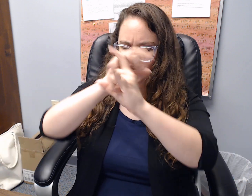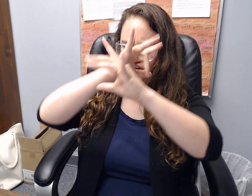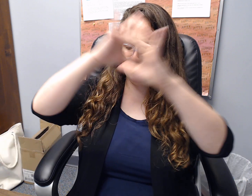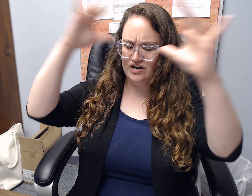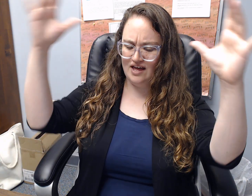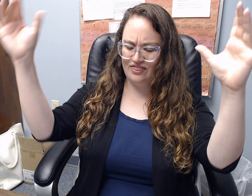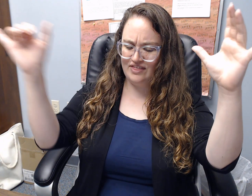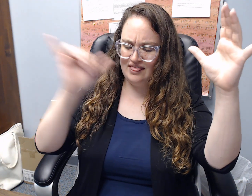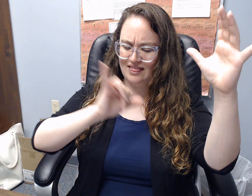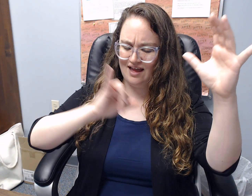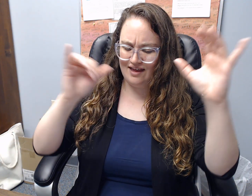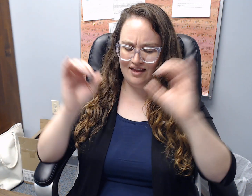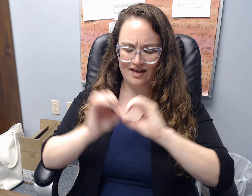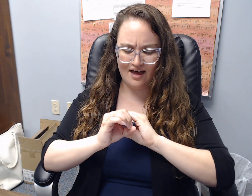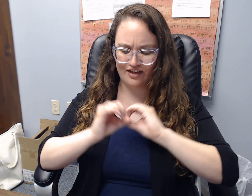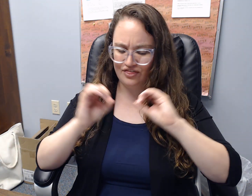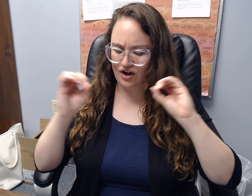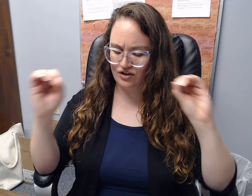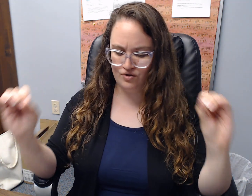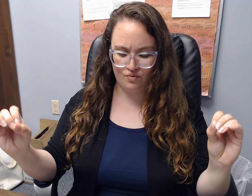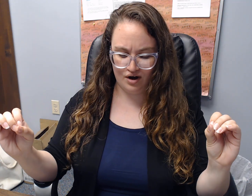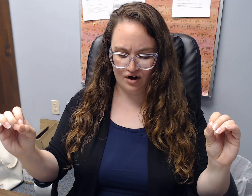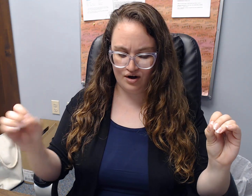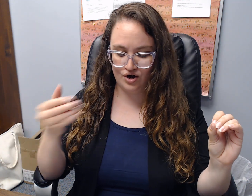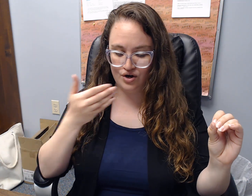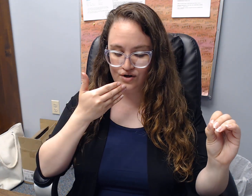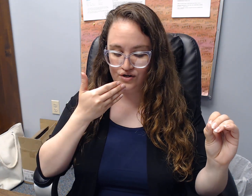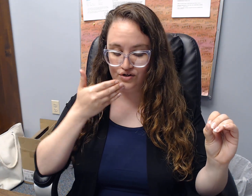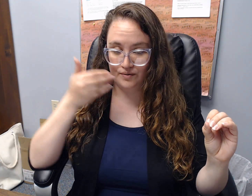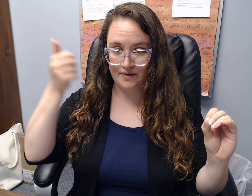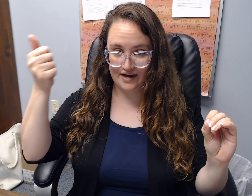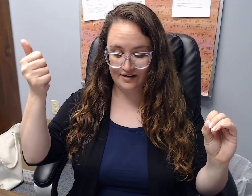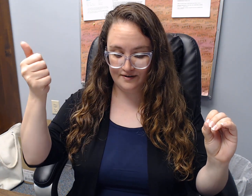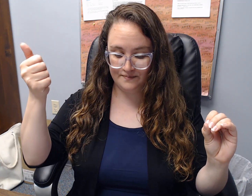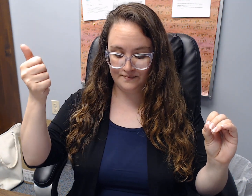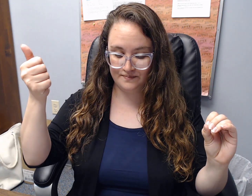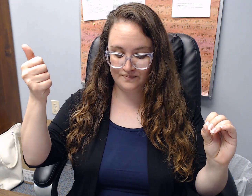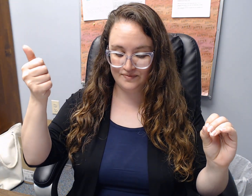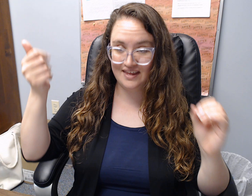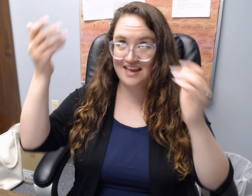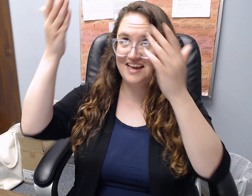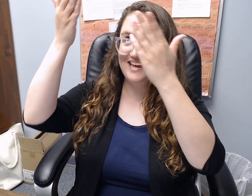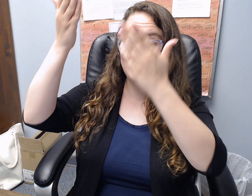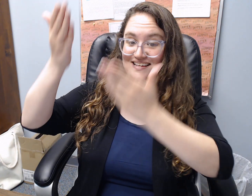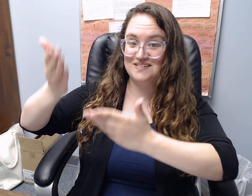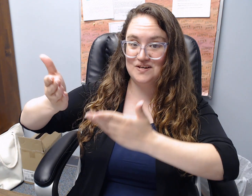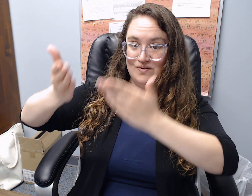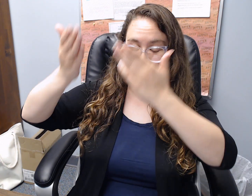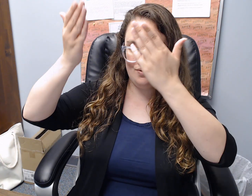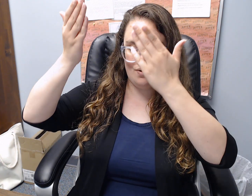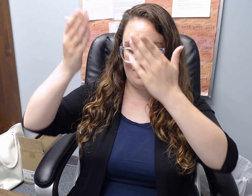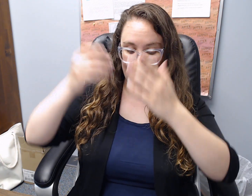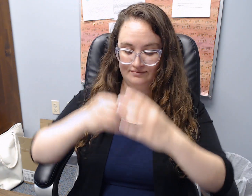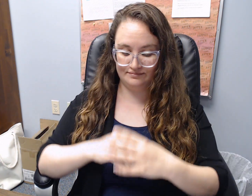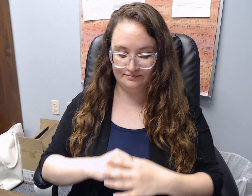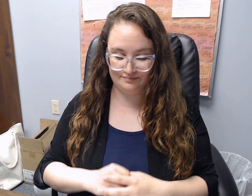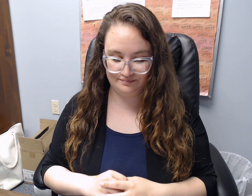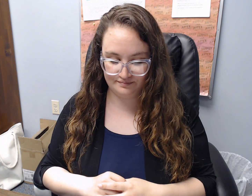You're nothing like I thought you were. You're better. It's who you are.